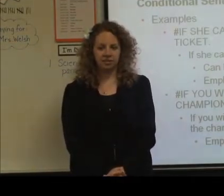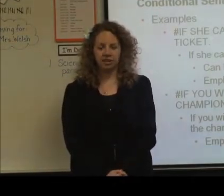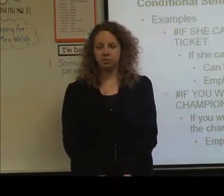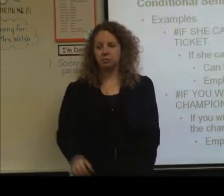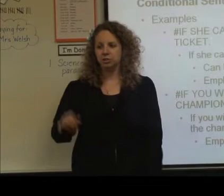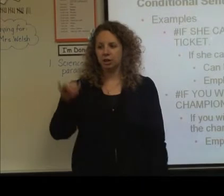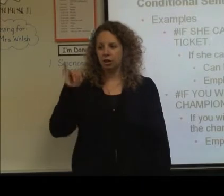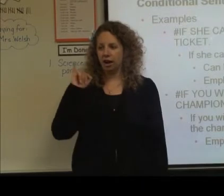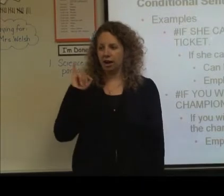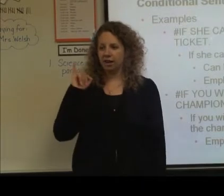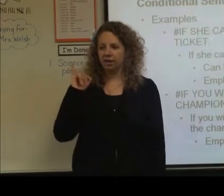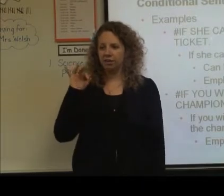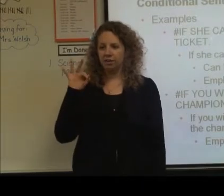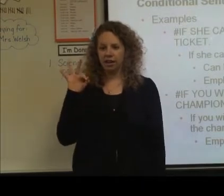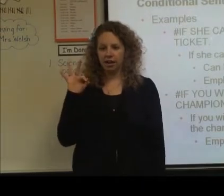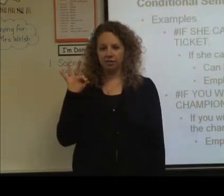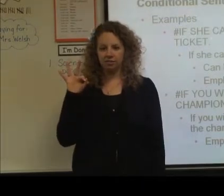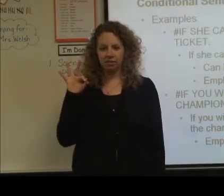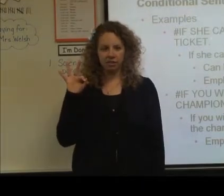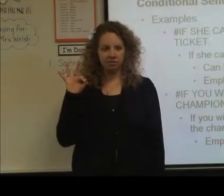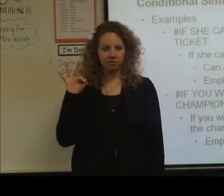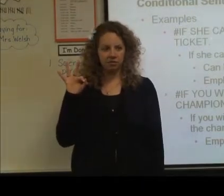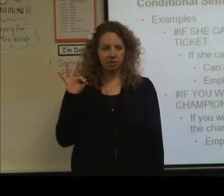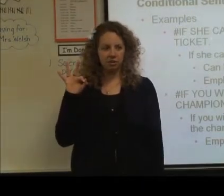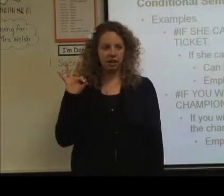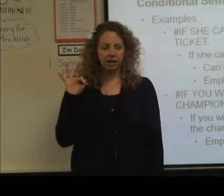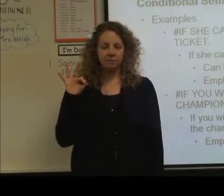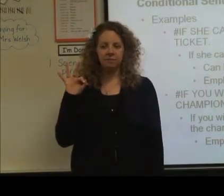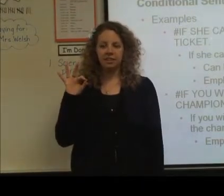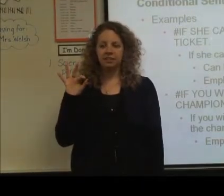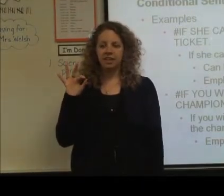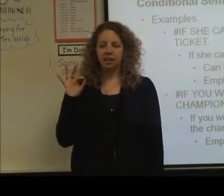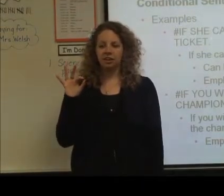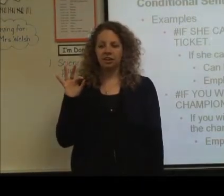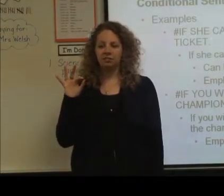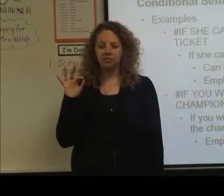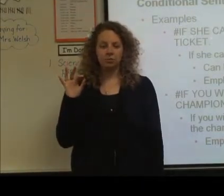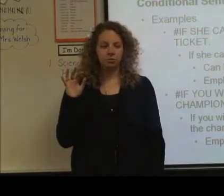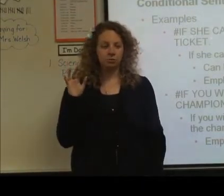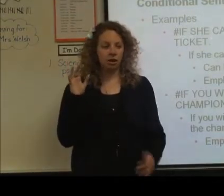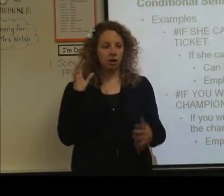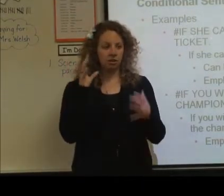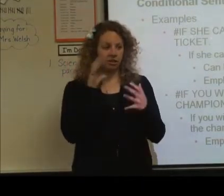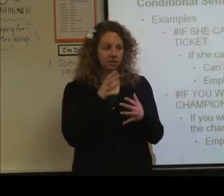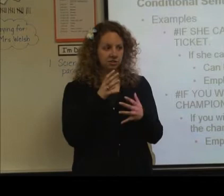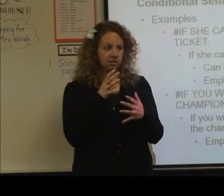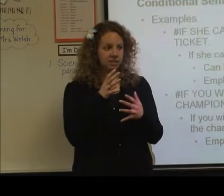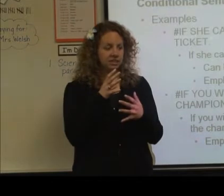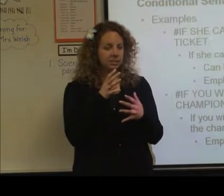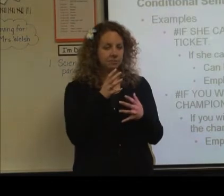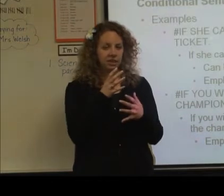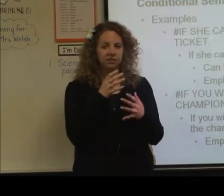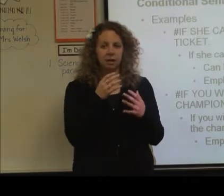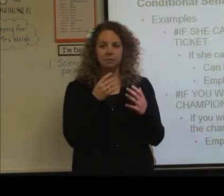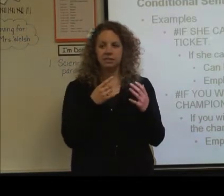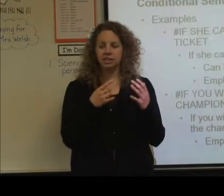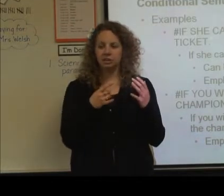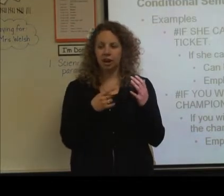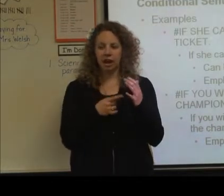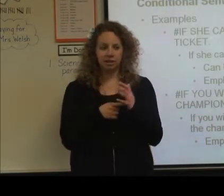Okay, so you would just go I, F, if. Okay. Now, if you are lexicalizing something, that means that you're adding